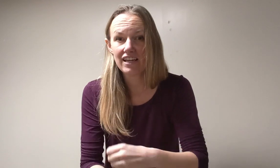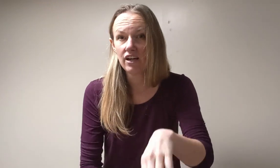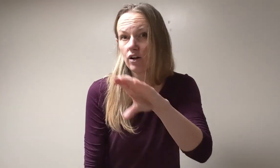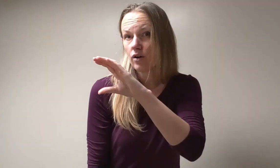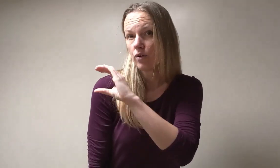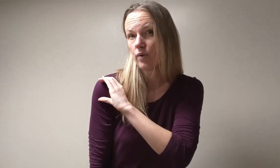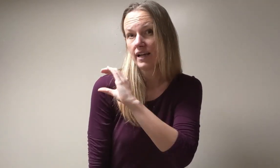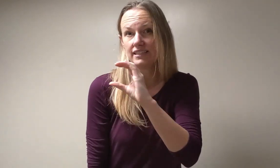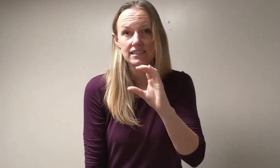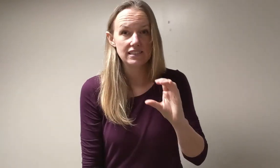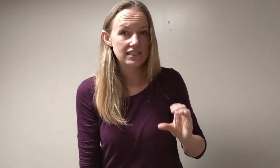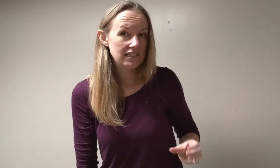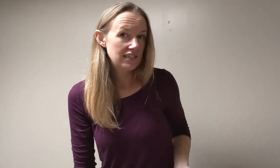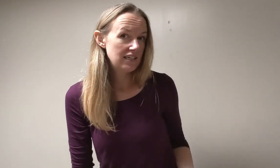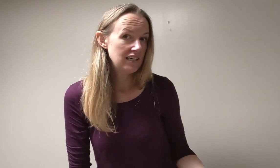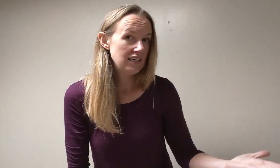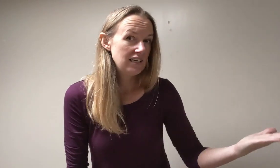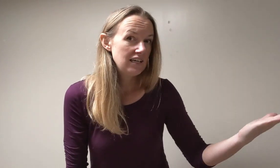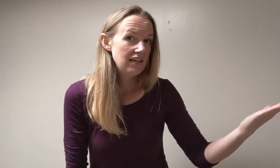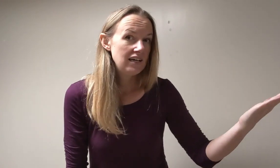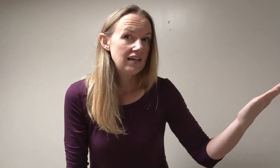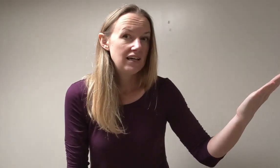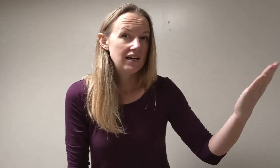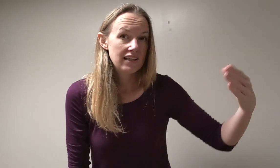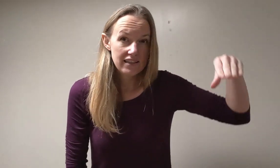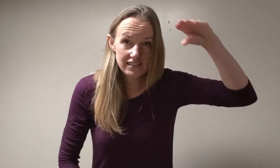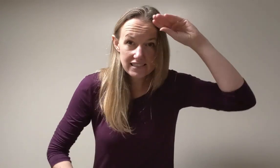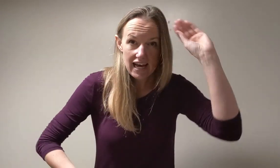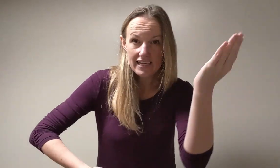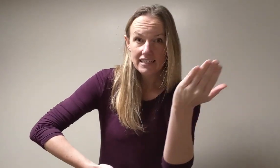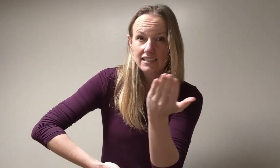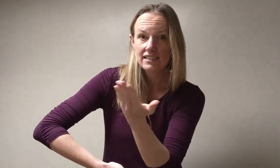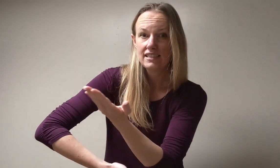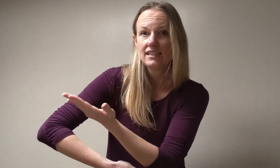conceiving Christ the Son,